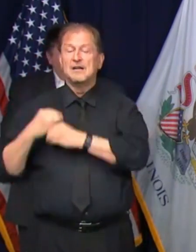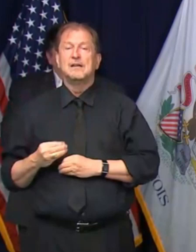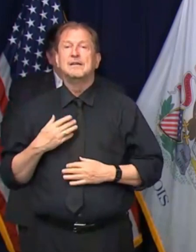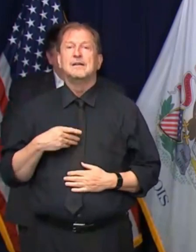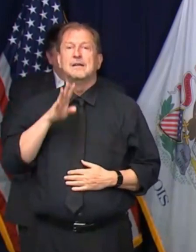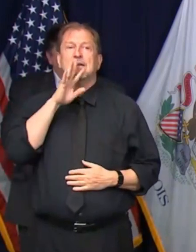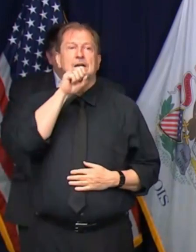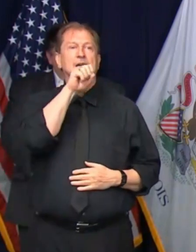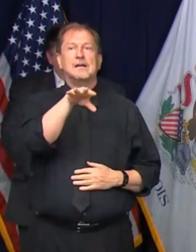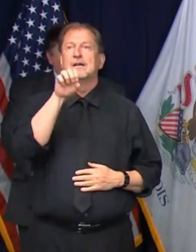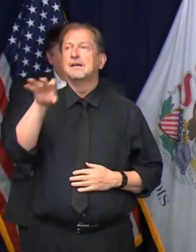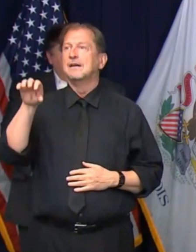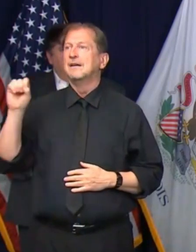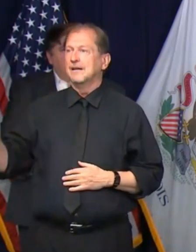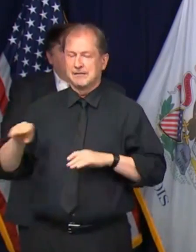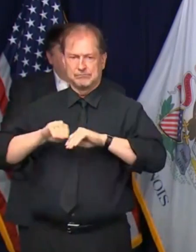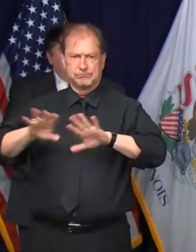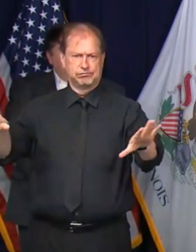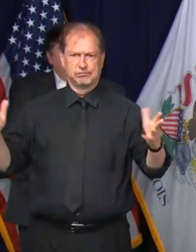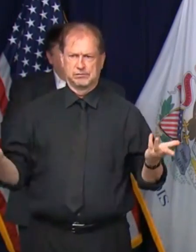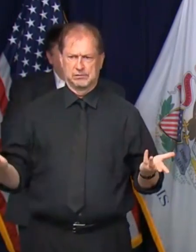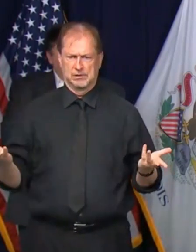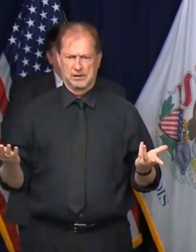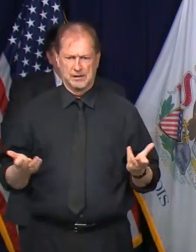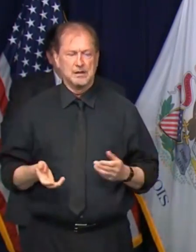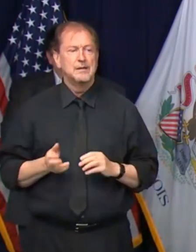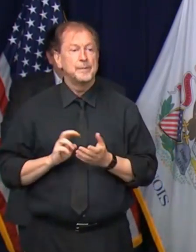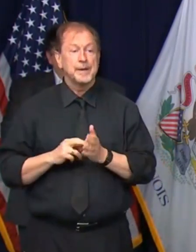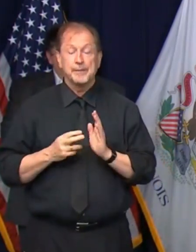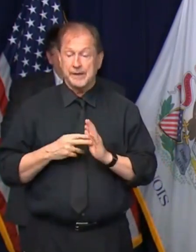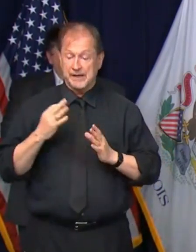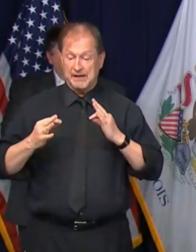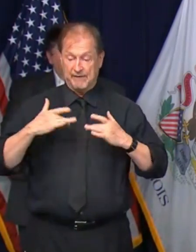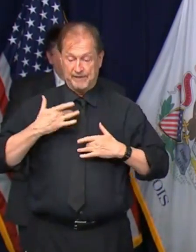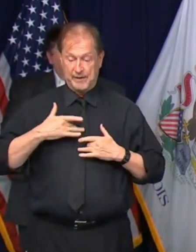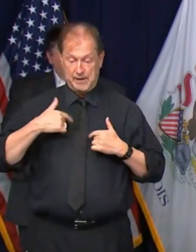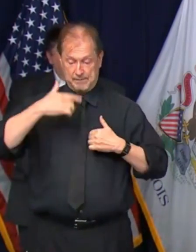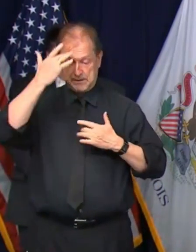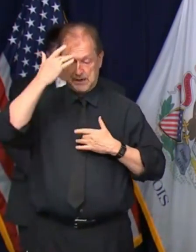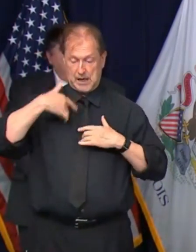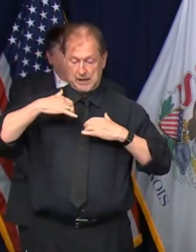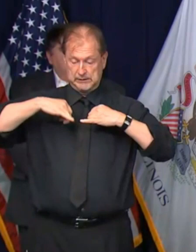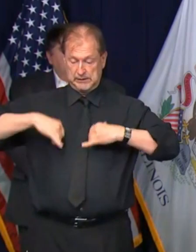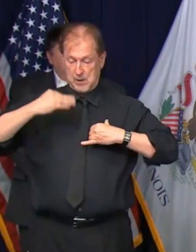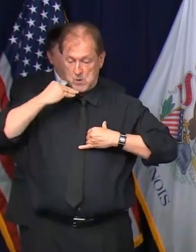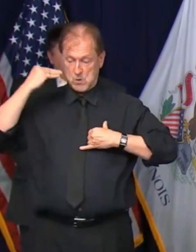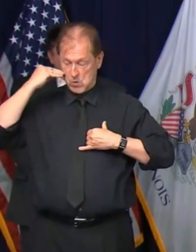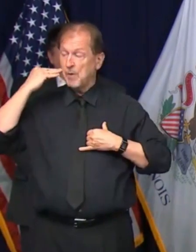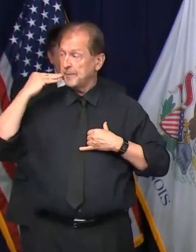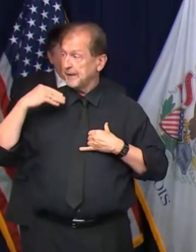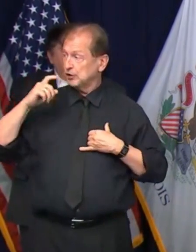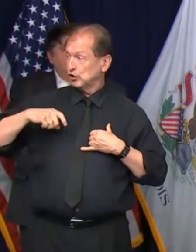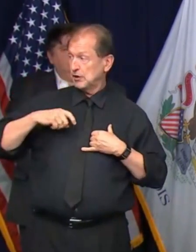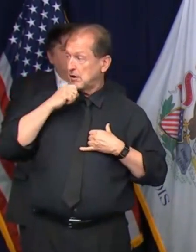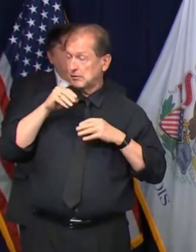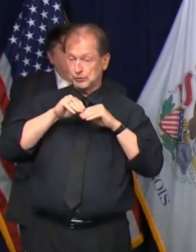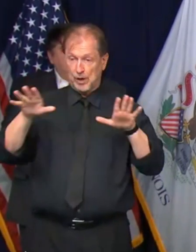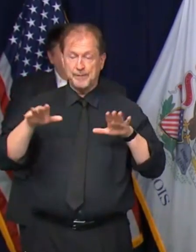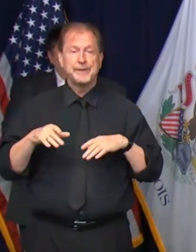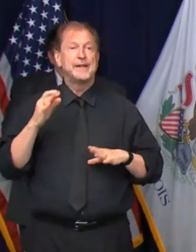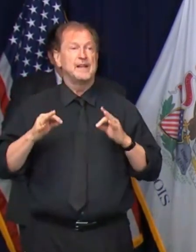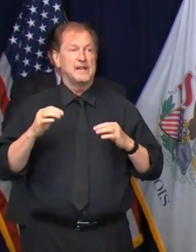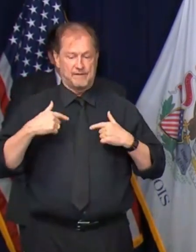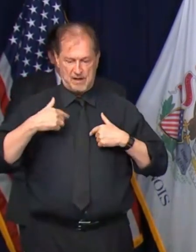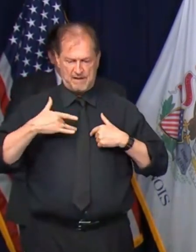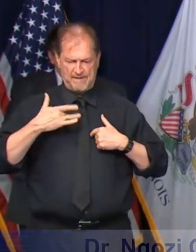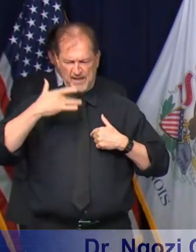you thought you had infection and were not staying home and were risking spreading that. So I would say, as a first word of caution, I would say if you think you